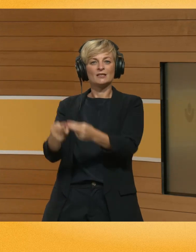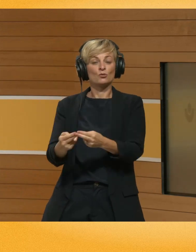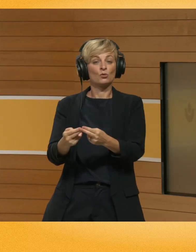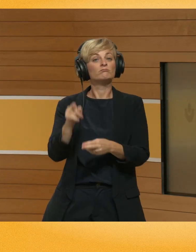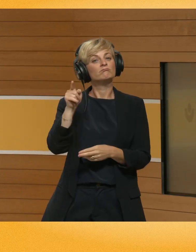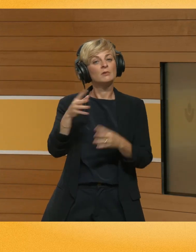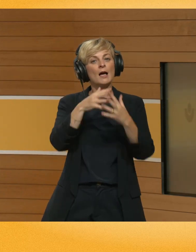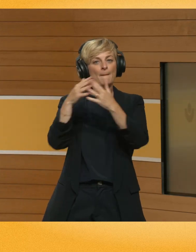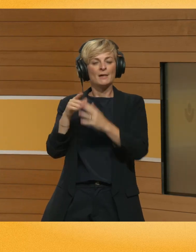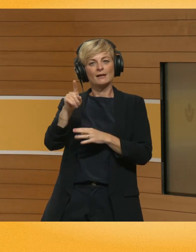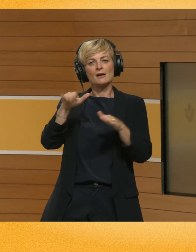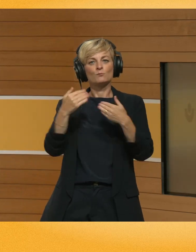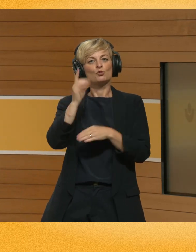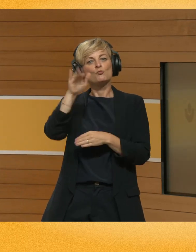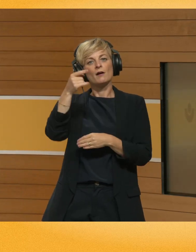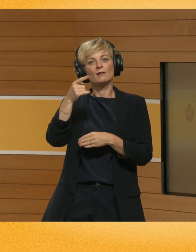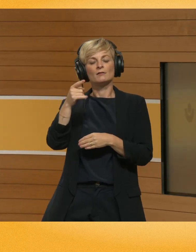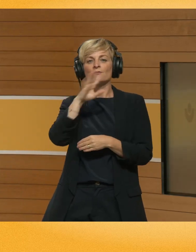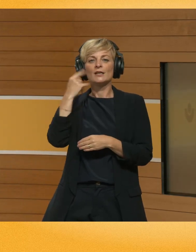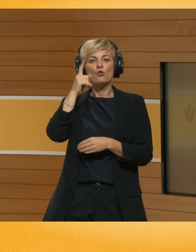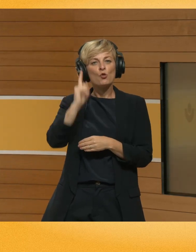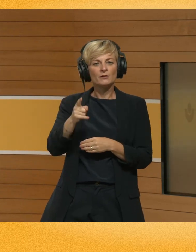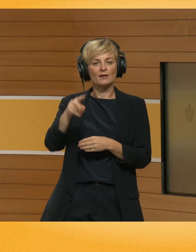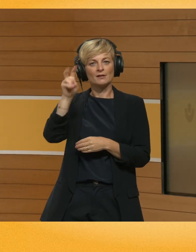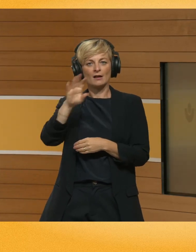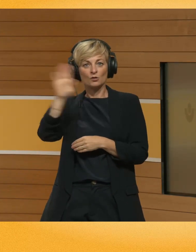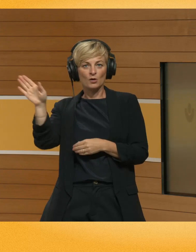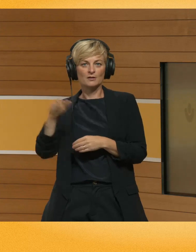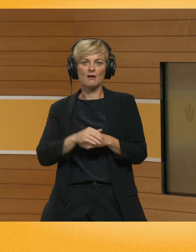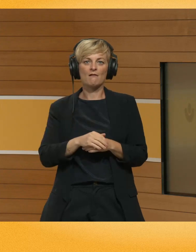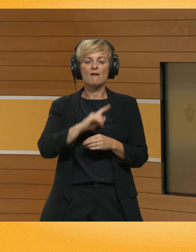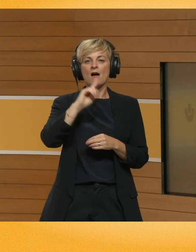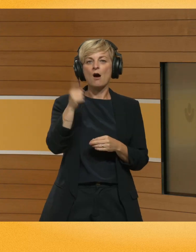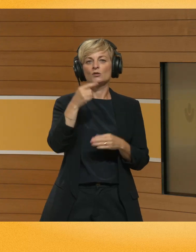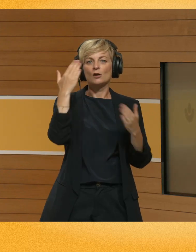also in Saudi Arabia, in Japan, in Australia.